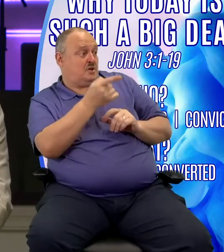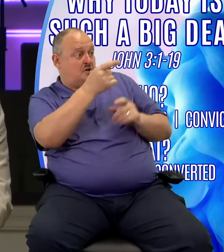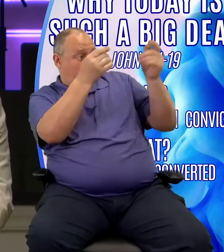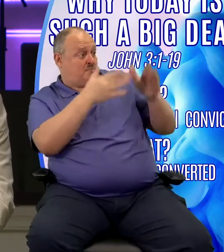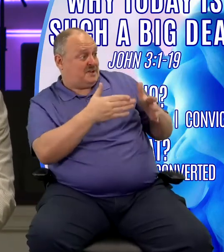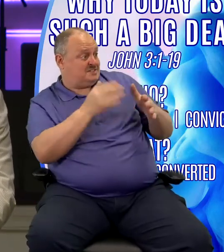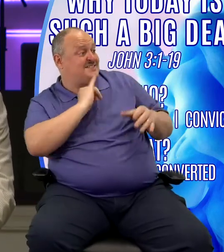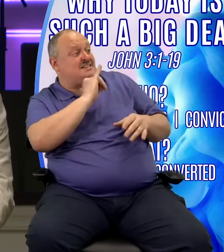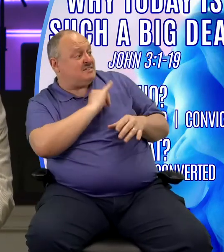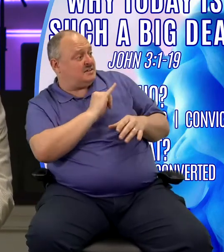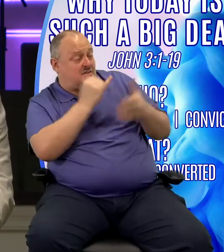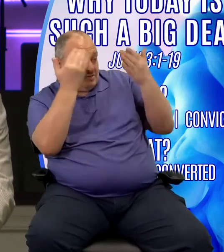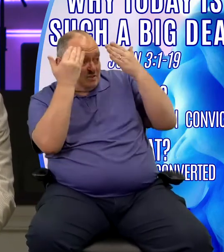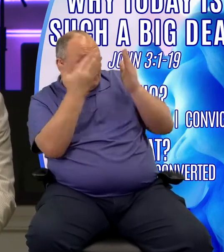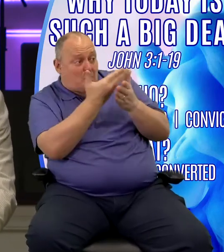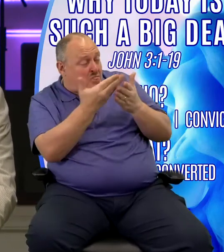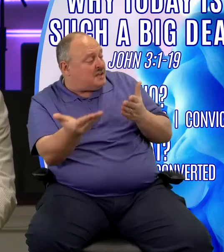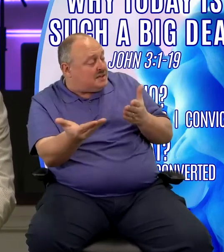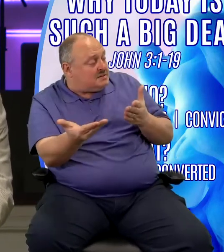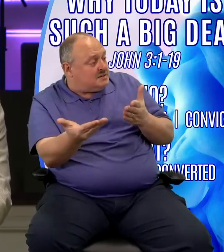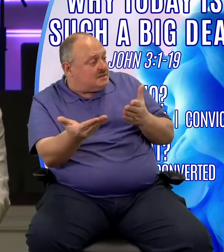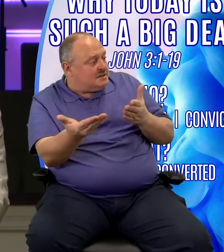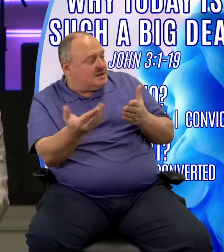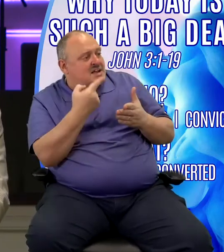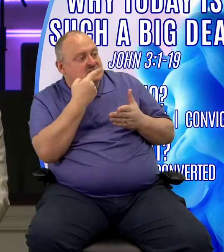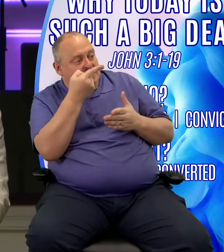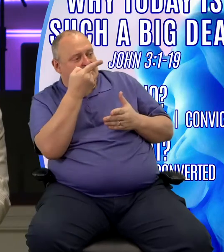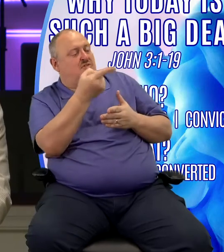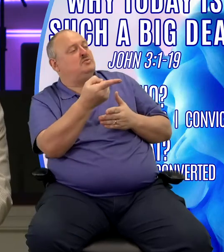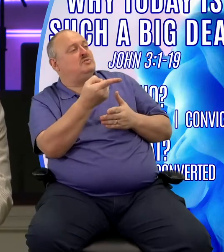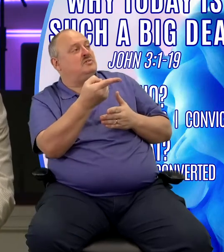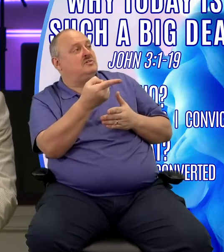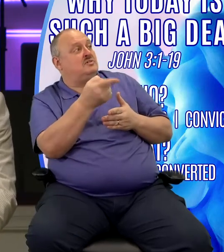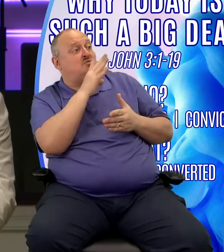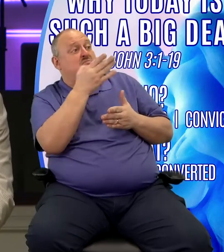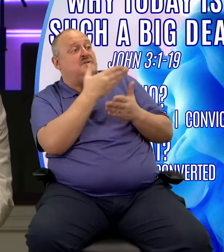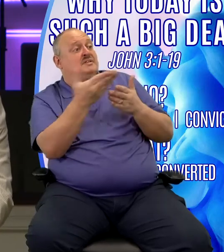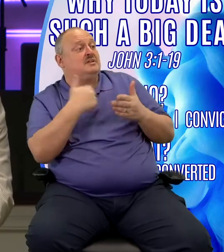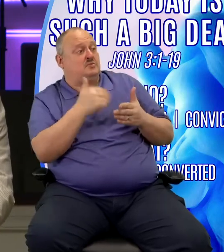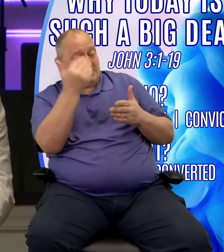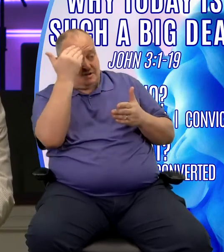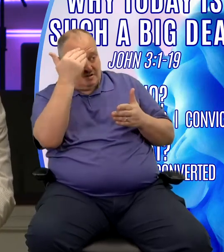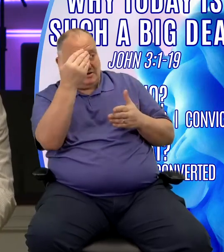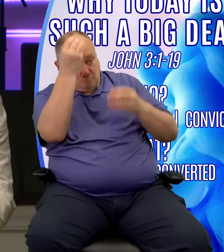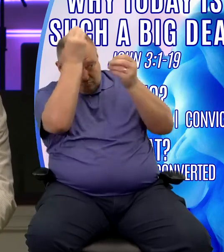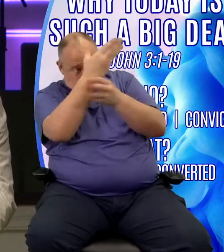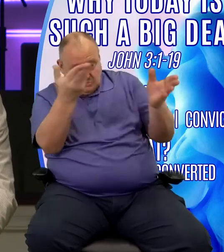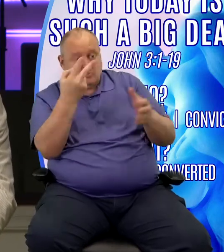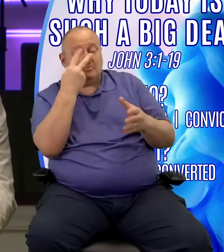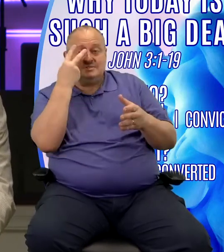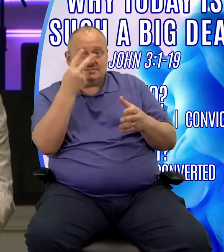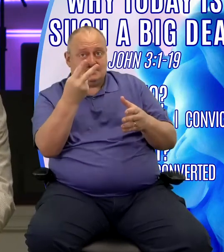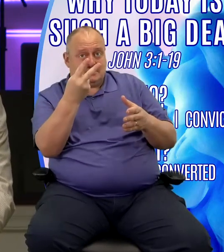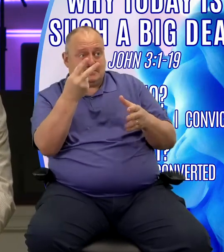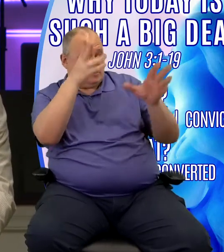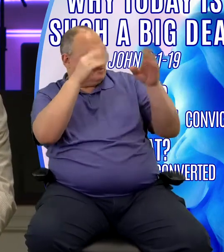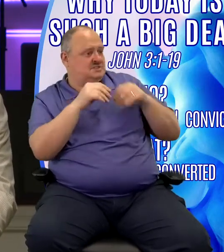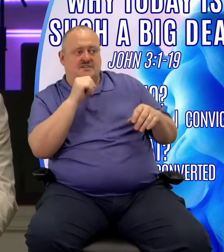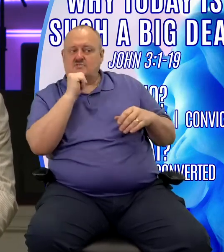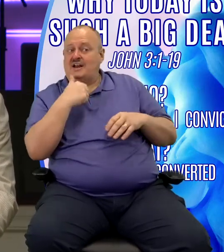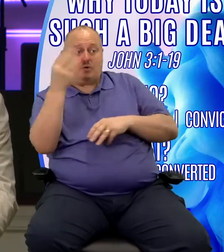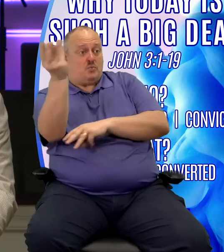Israel, and knowest not these things? Verily, verily, I say unto thee, we speak that which we know and testify we have seen, and you receive not our